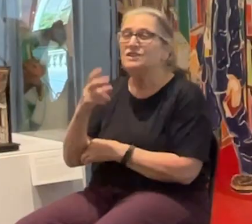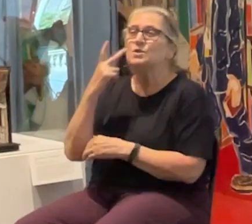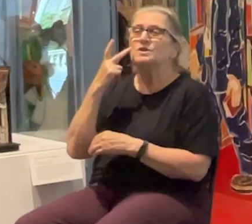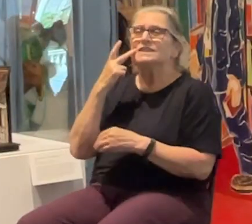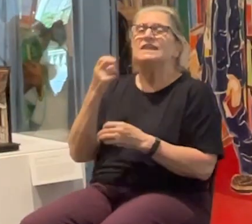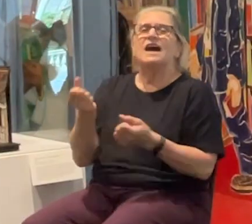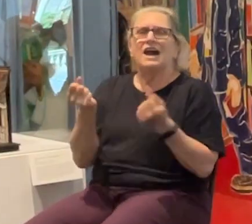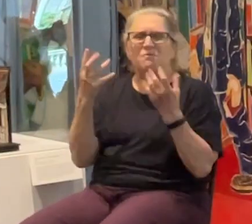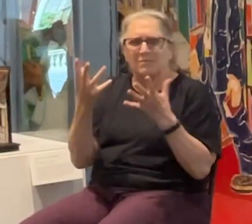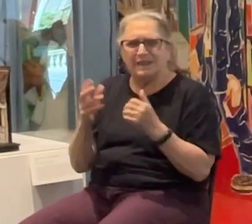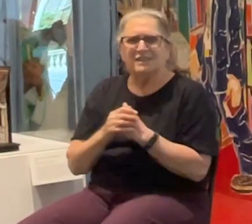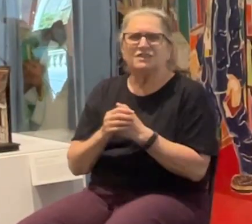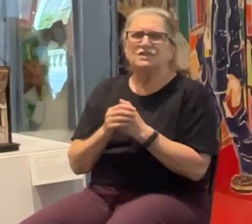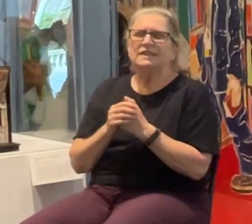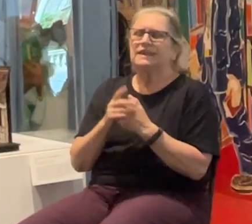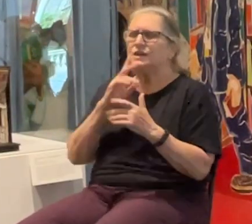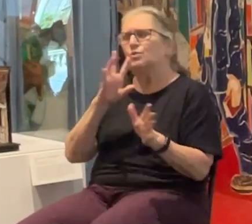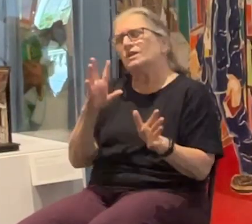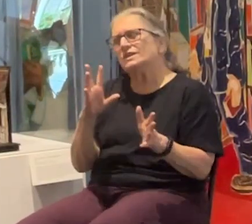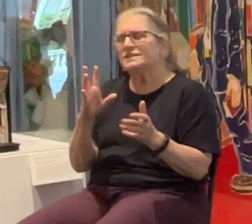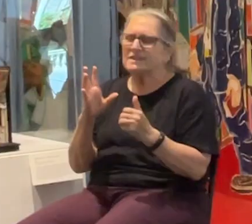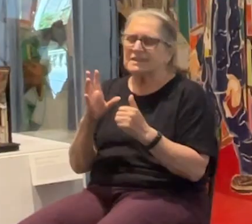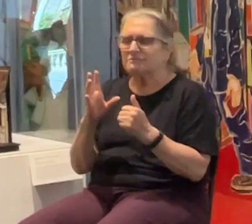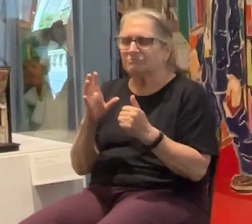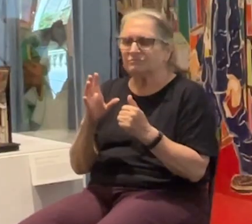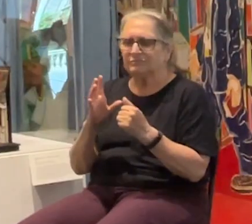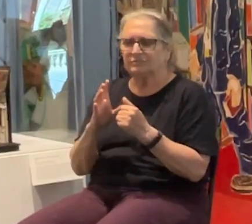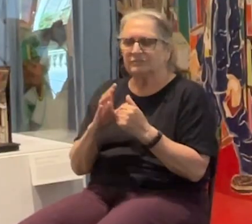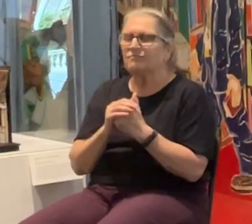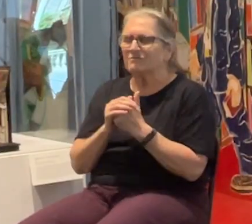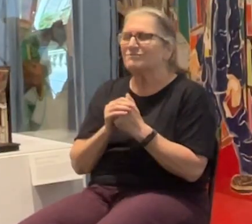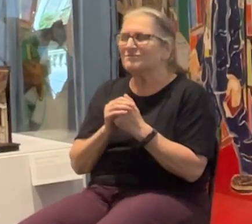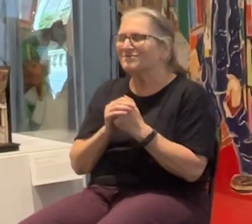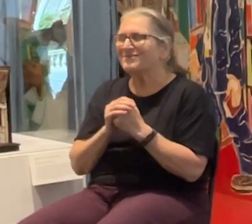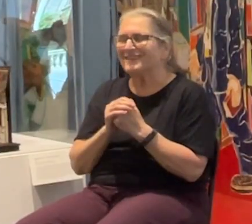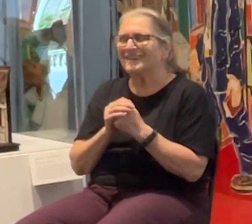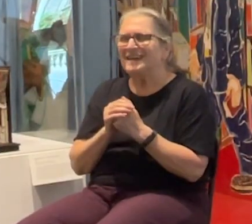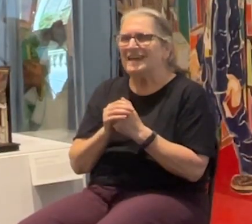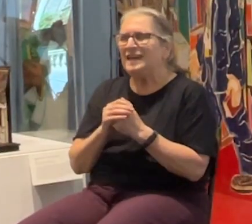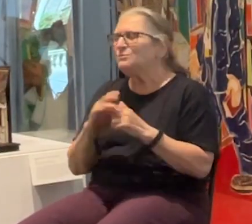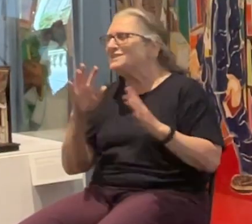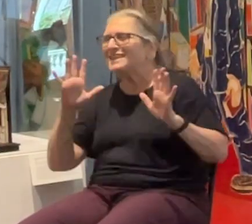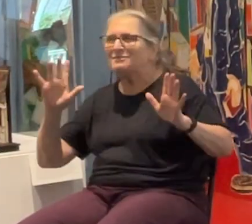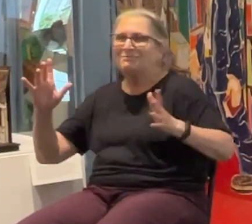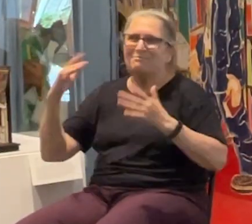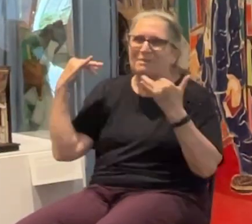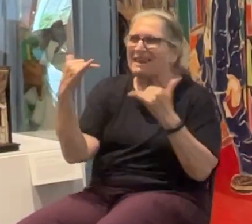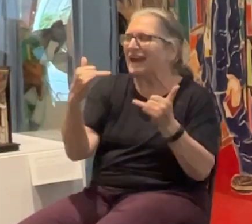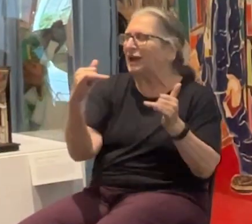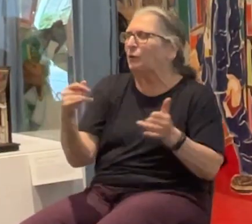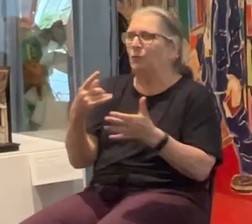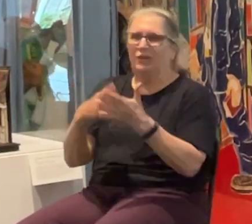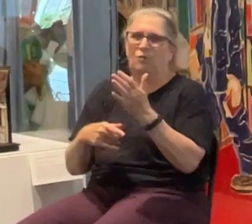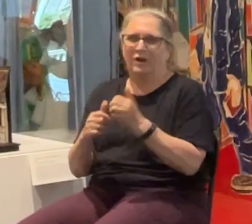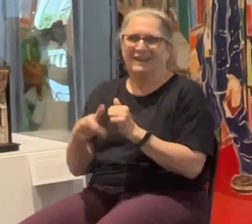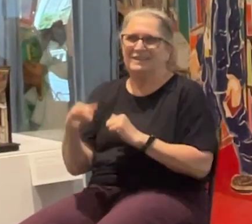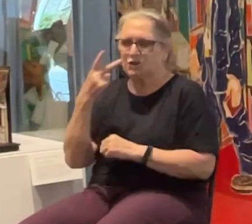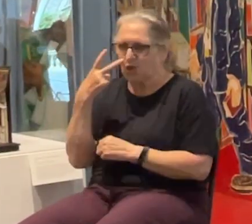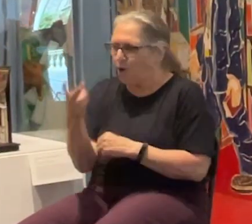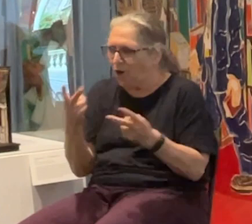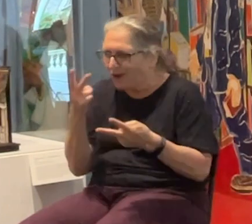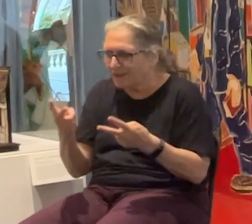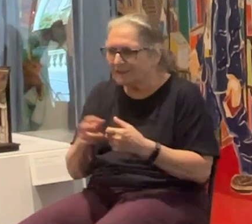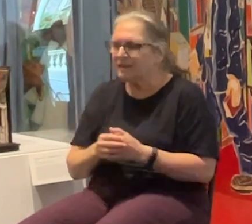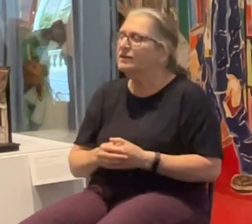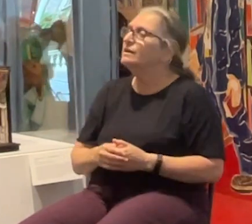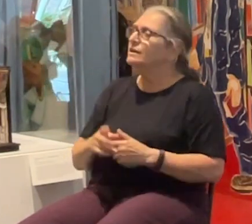really riffing on, you know, what he actually saw. I mean, I think that when I was talking to him about